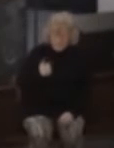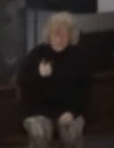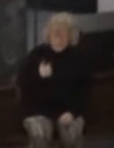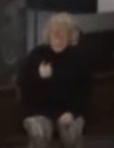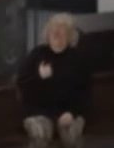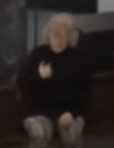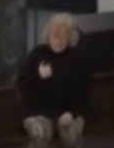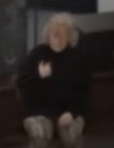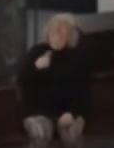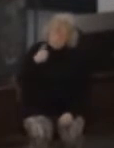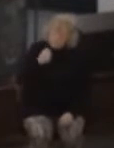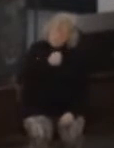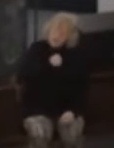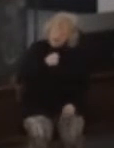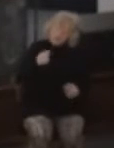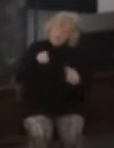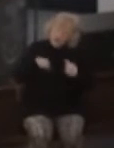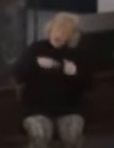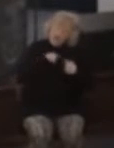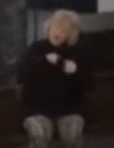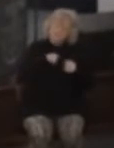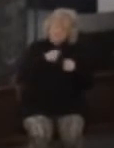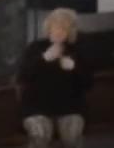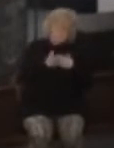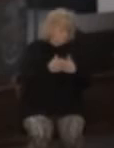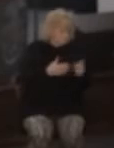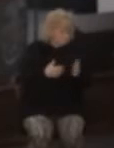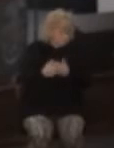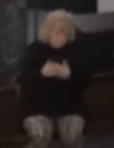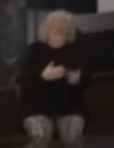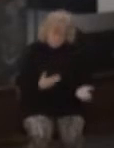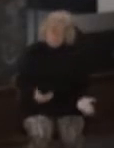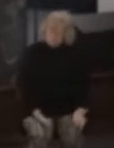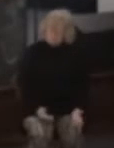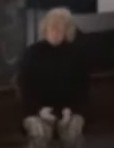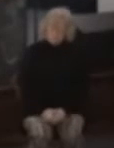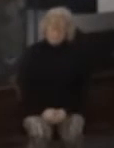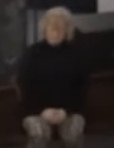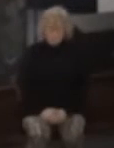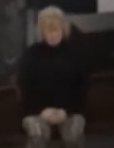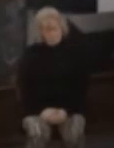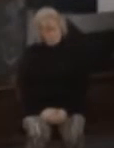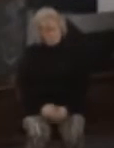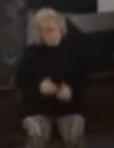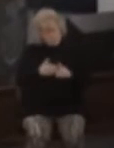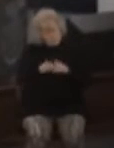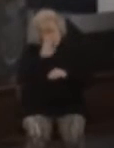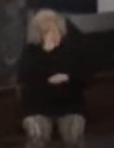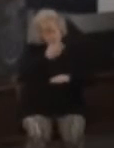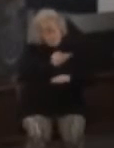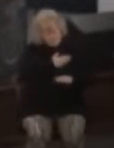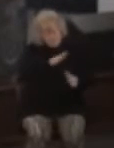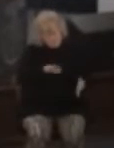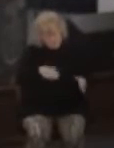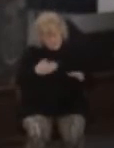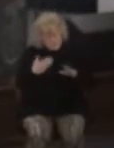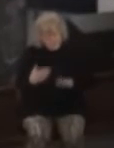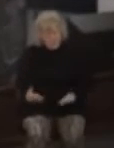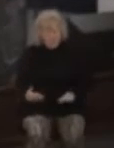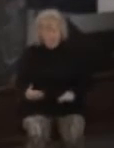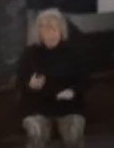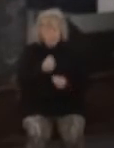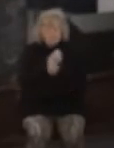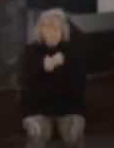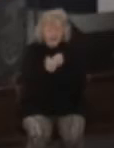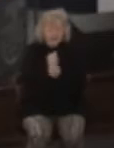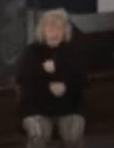And yet you love us anyways. You loved us enough to send your son to die for us. You loved us